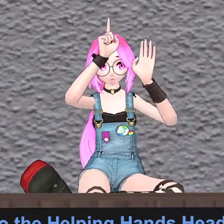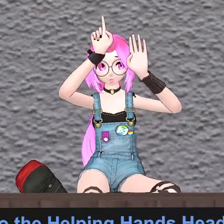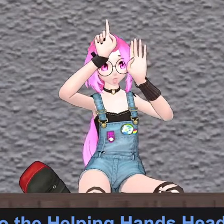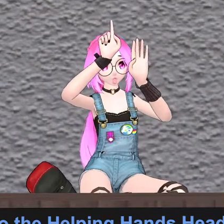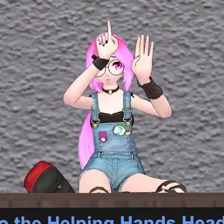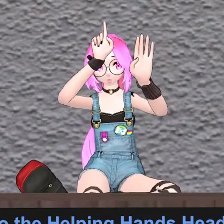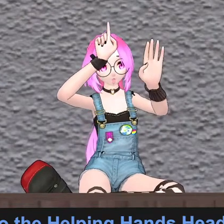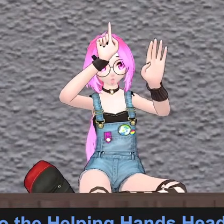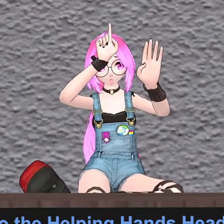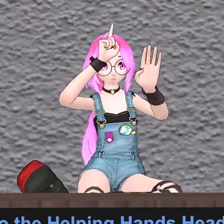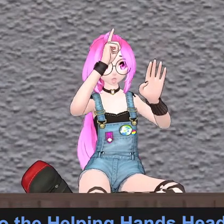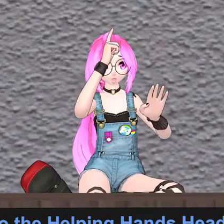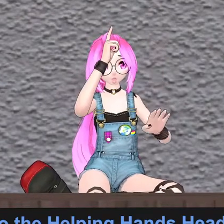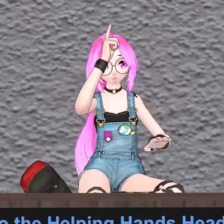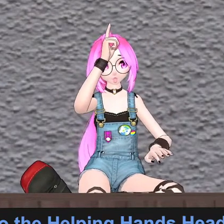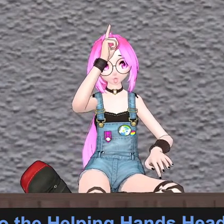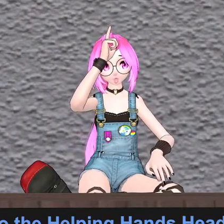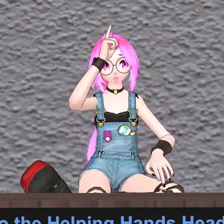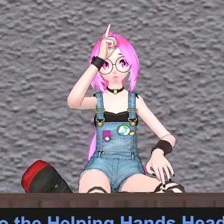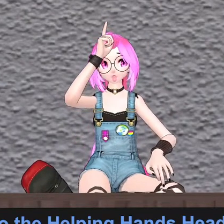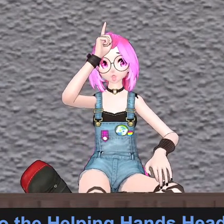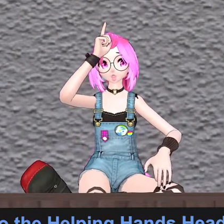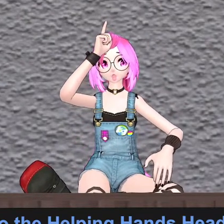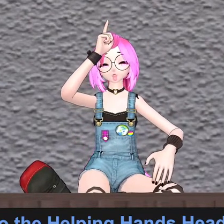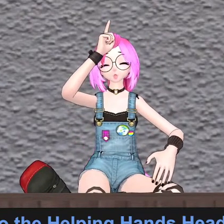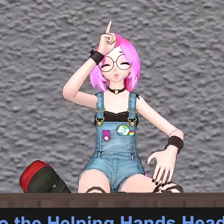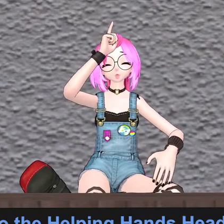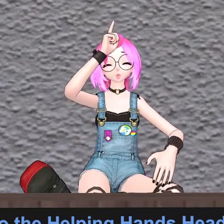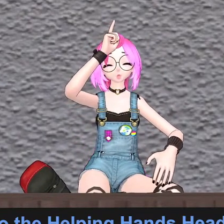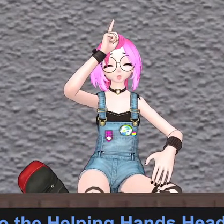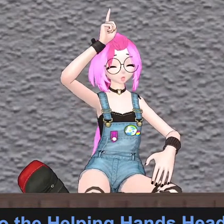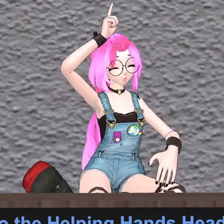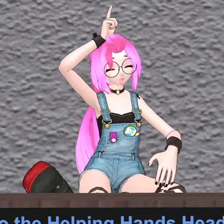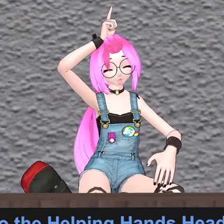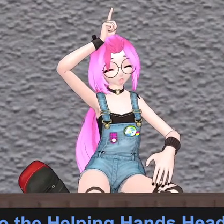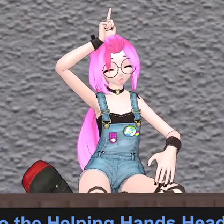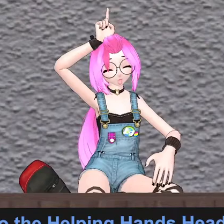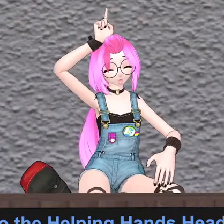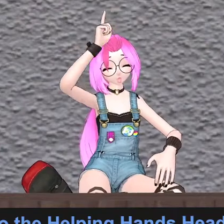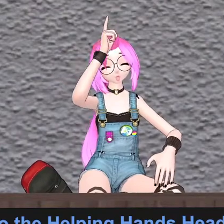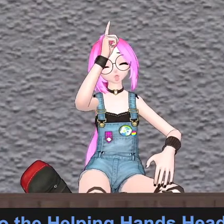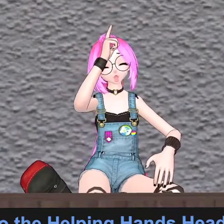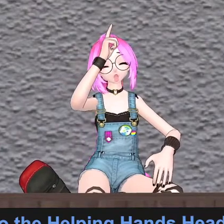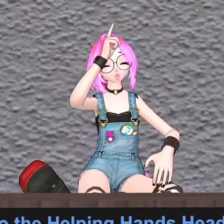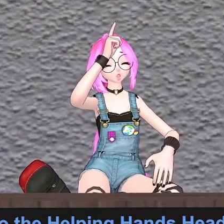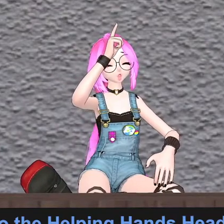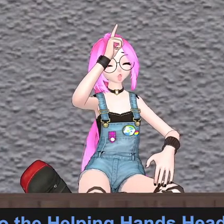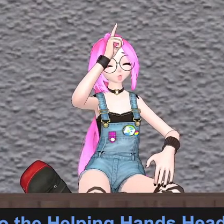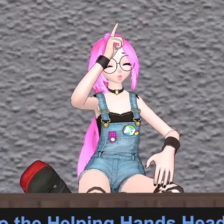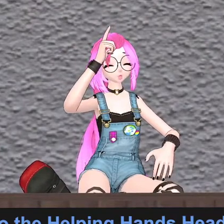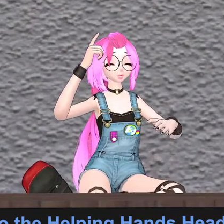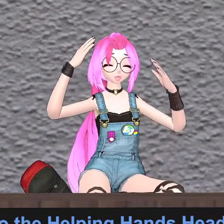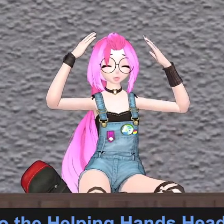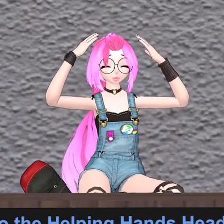forehead. It's not forward. It's like this. And you tap, tap, tap, tap. Not up here. It's on my forehead. Okay.